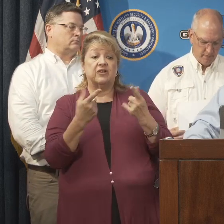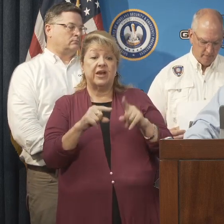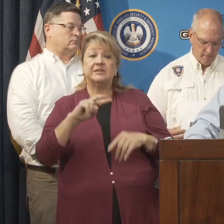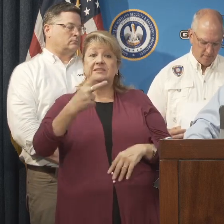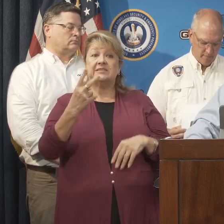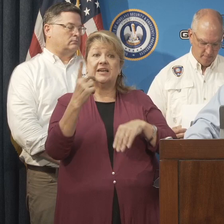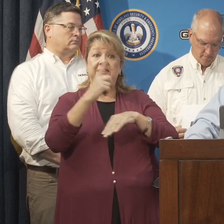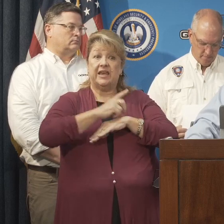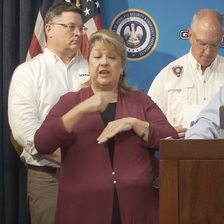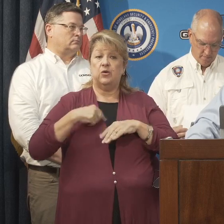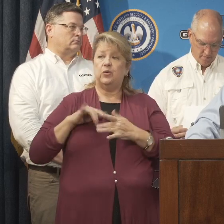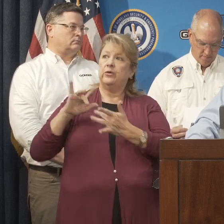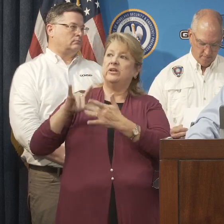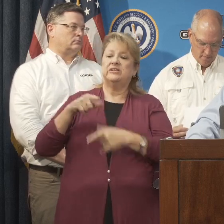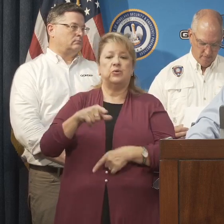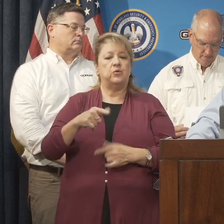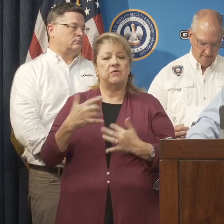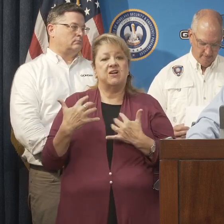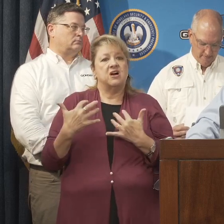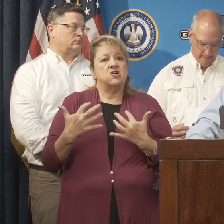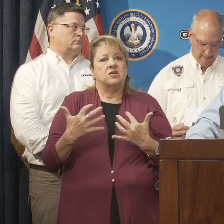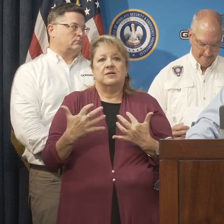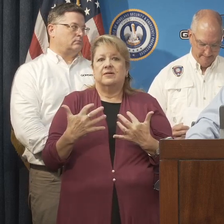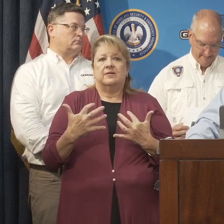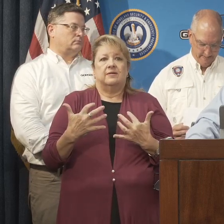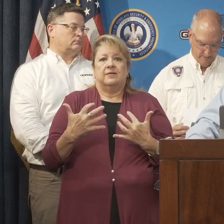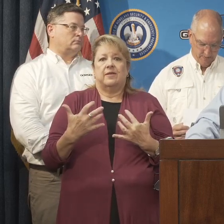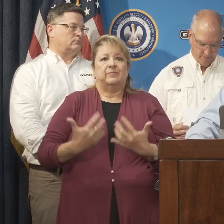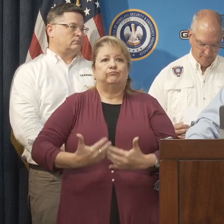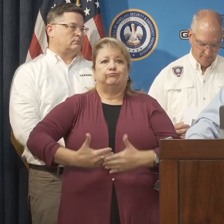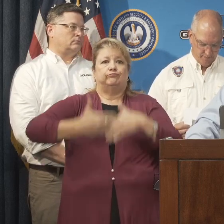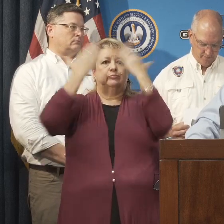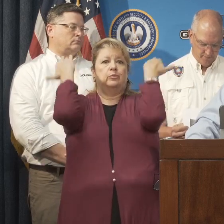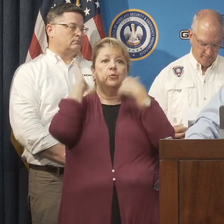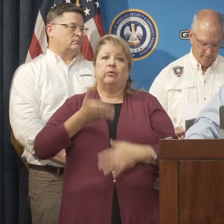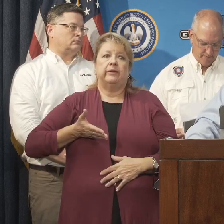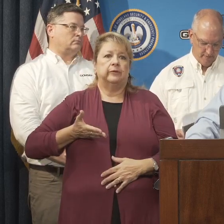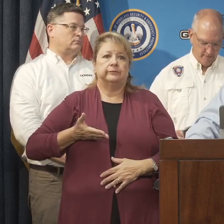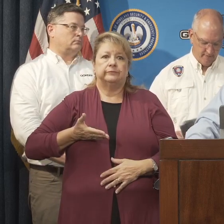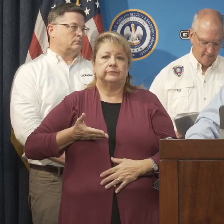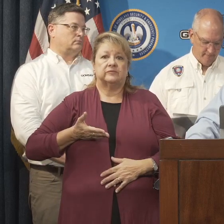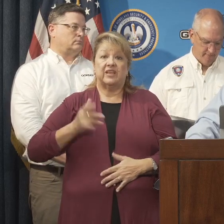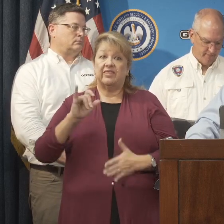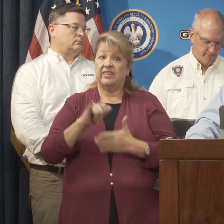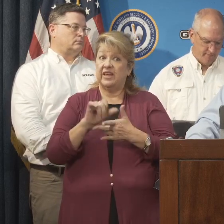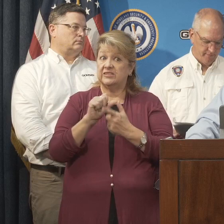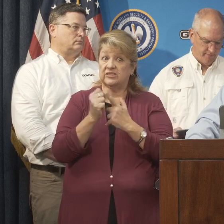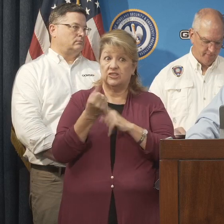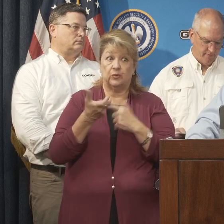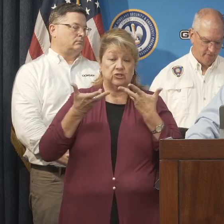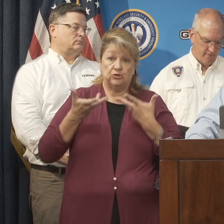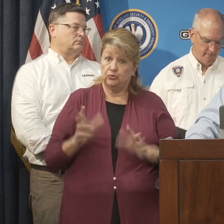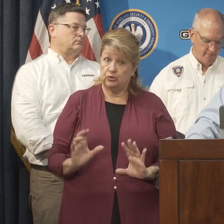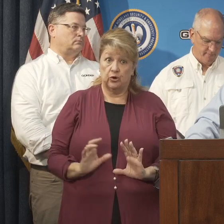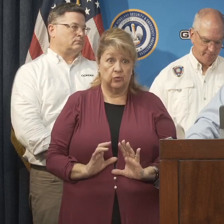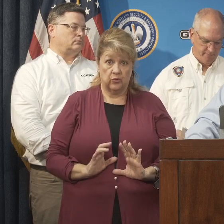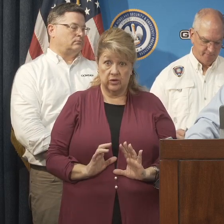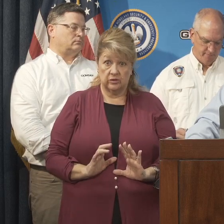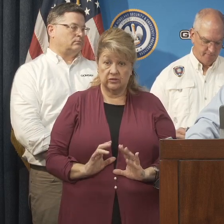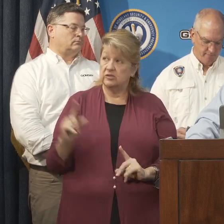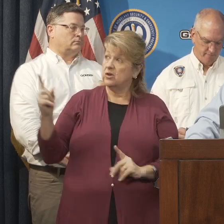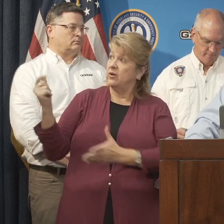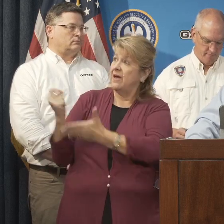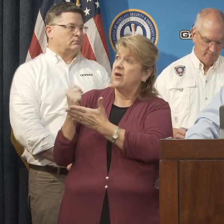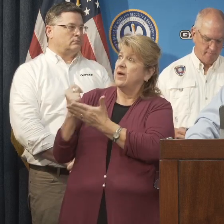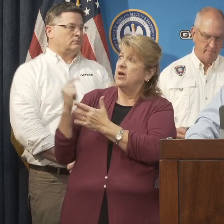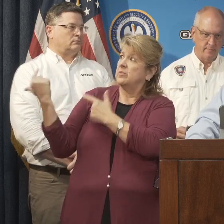reached out because we knew that if we did not, we would be overpowered. And that's not a situation you want to get in. With all the help, and the help